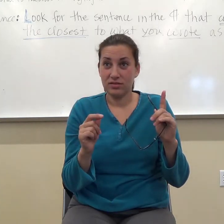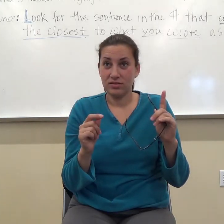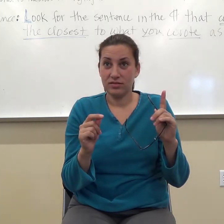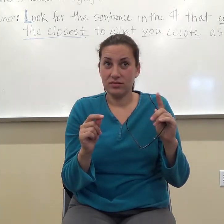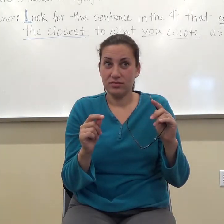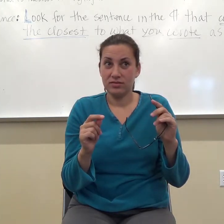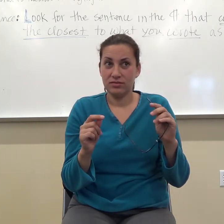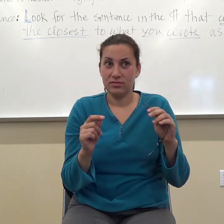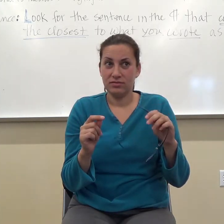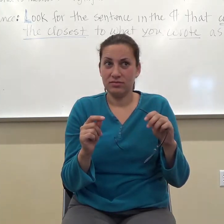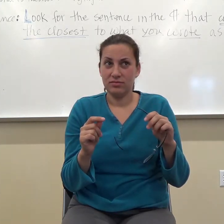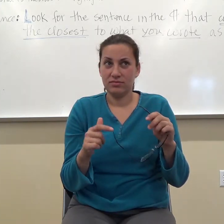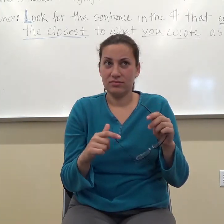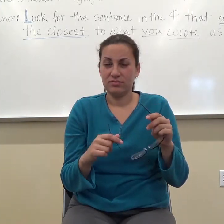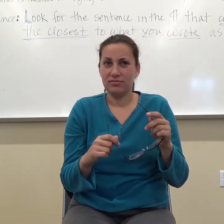So I didn't need that.